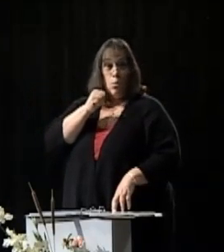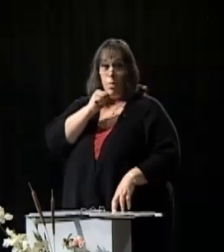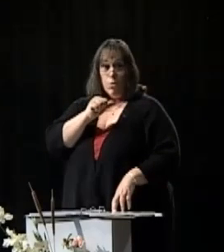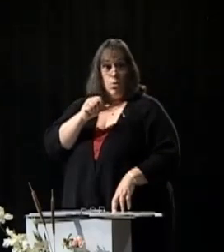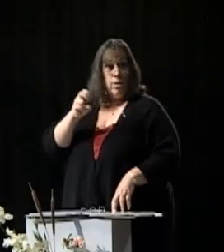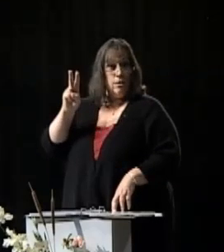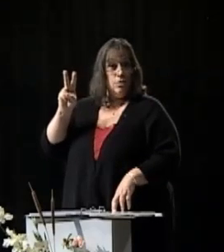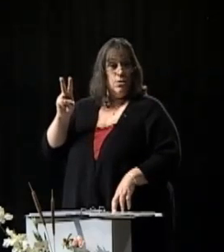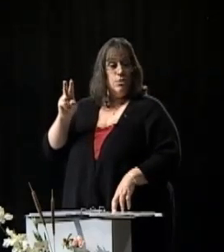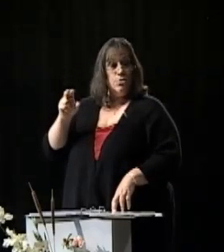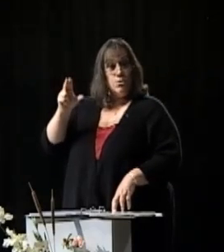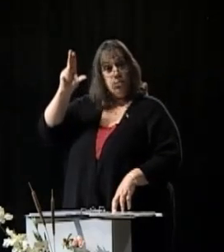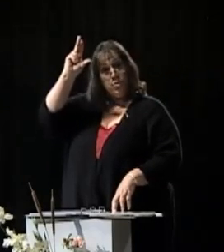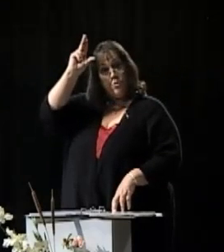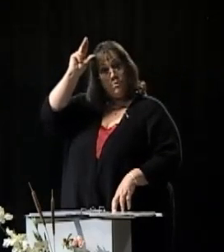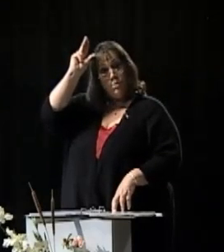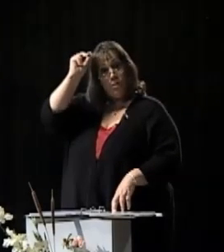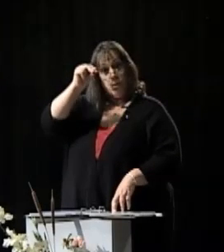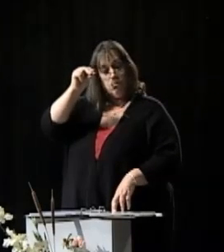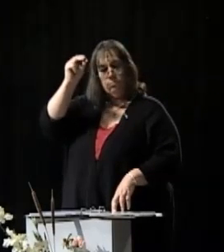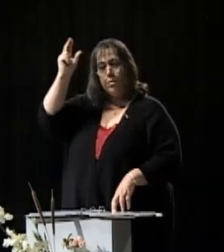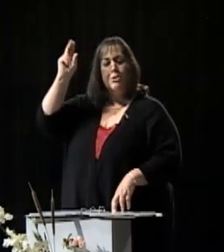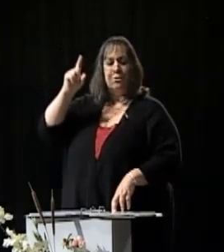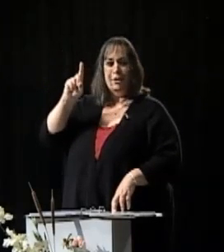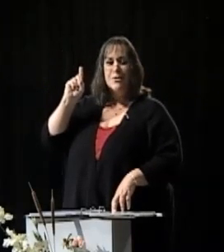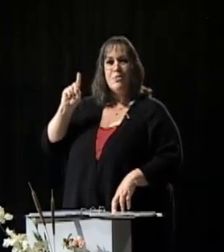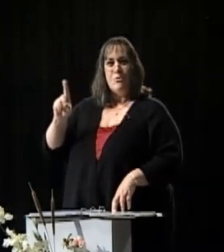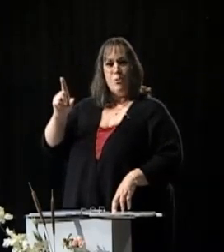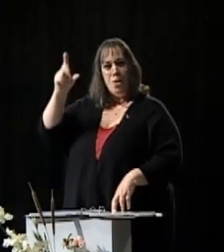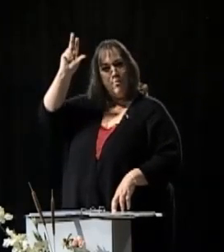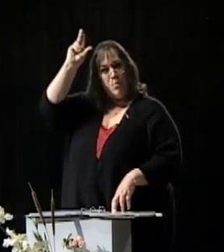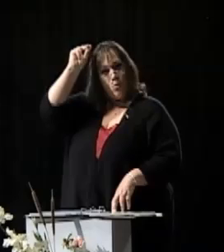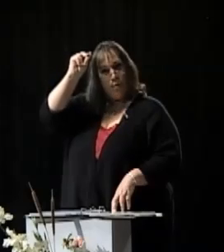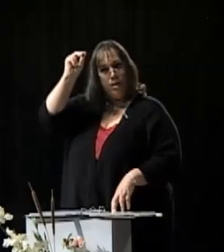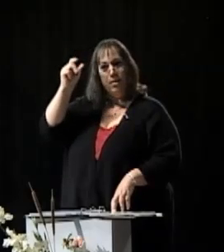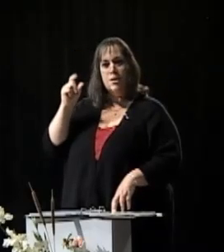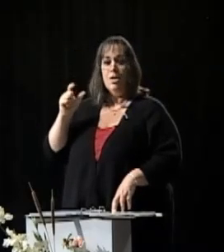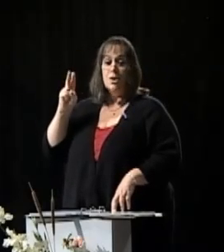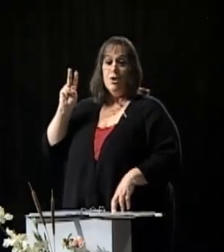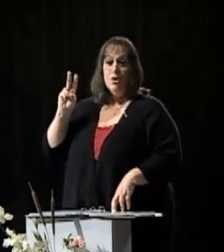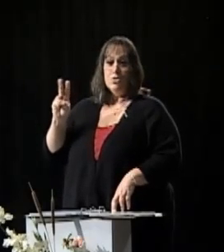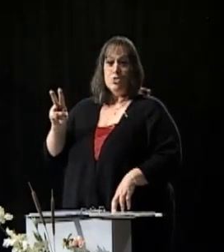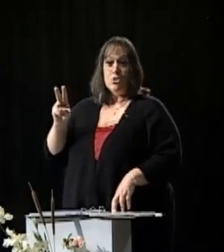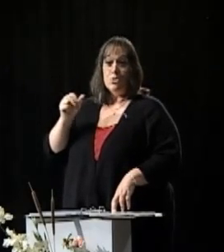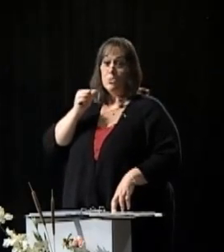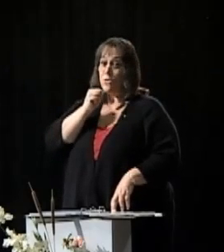1 boy, 2 girls. Sorry, 1 boy, 2